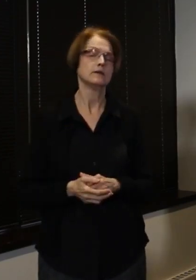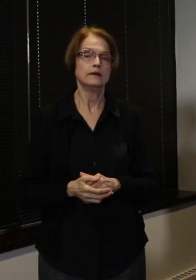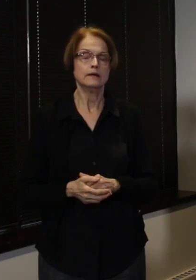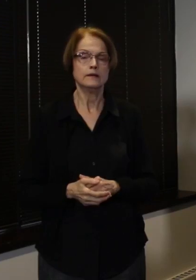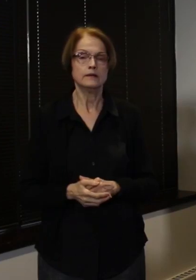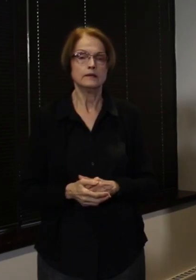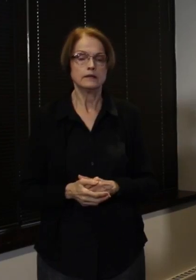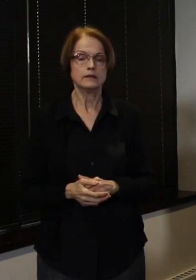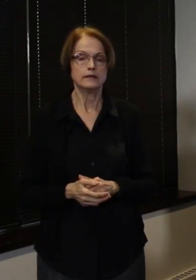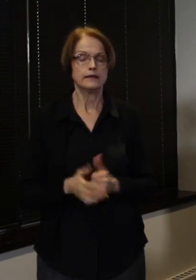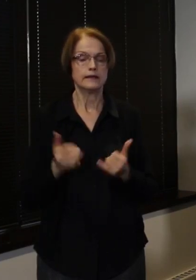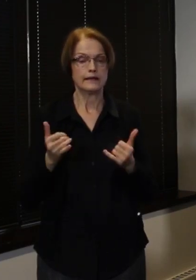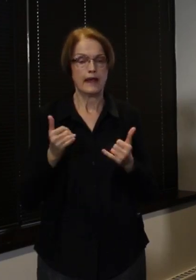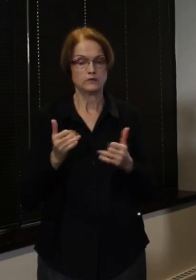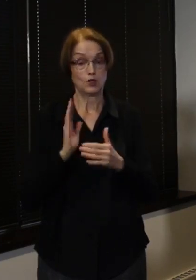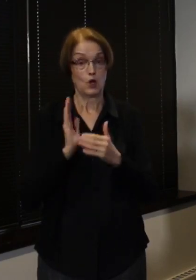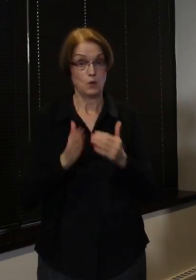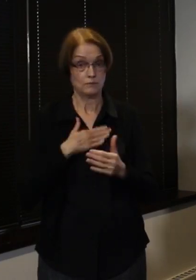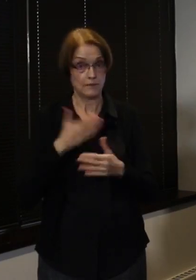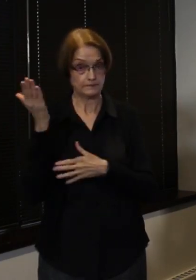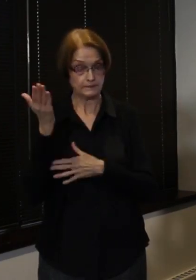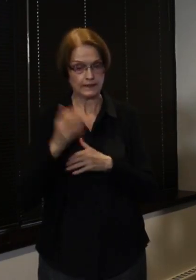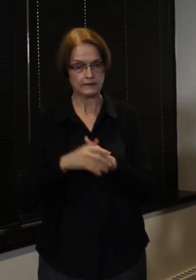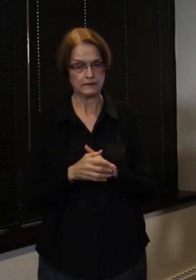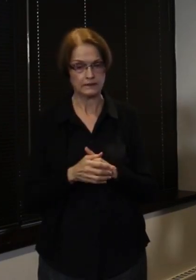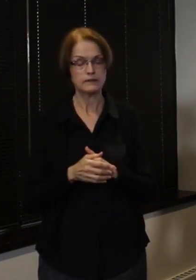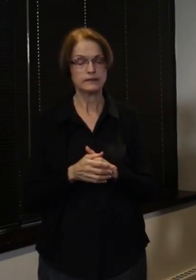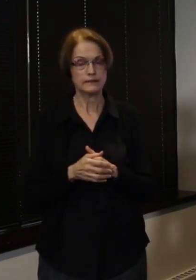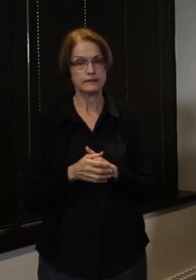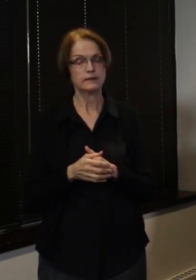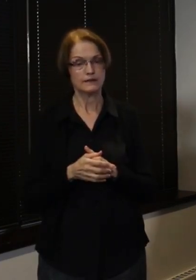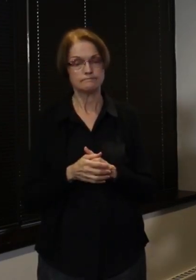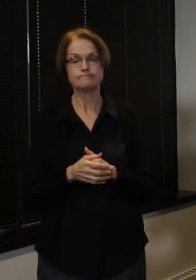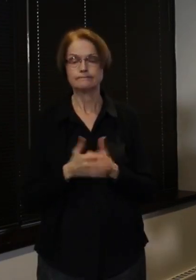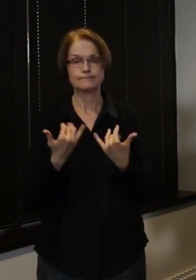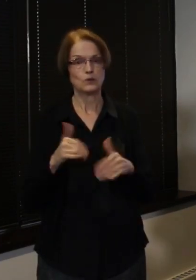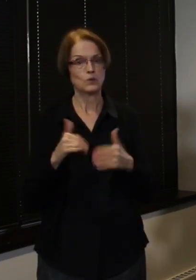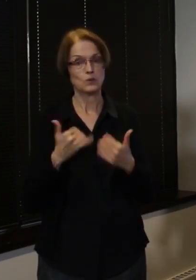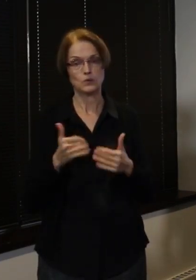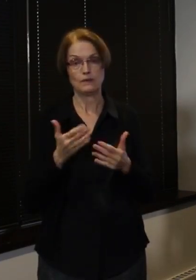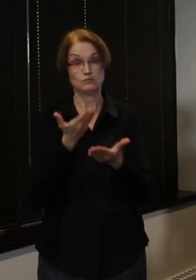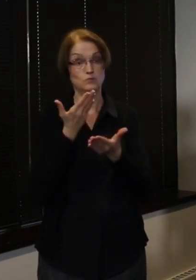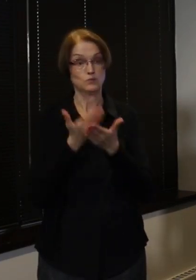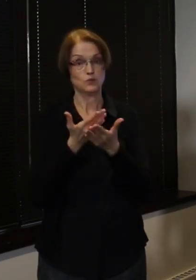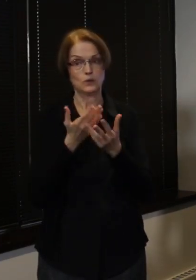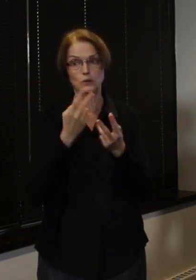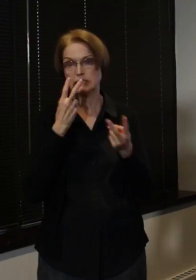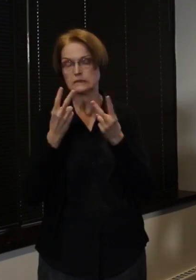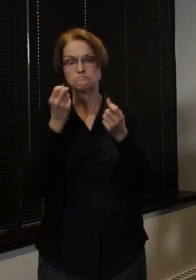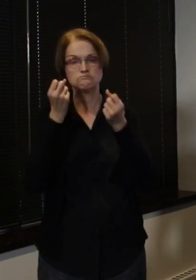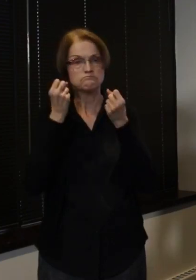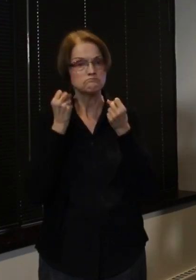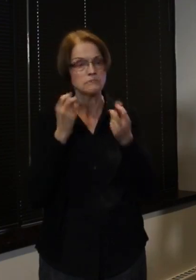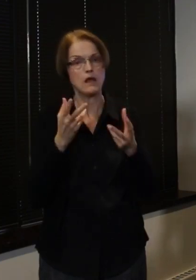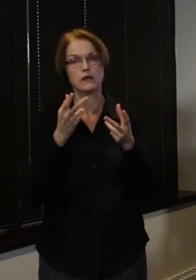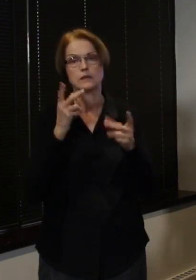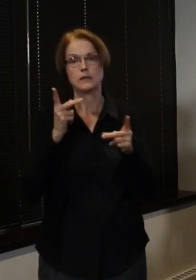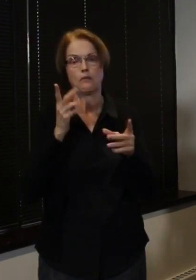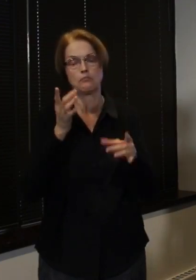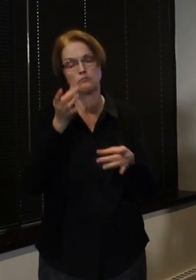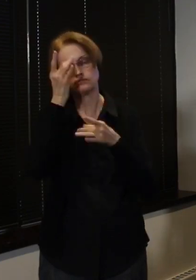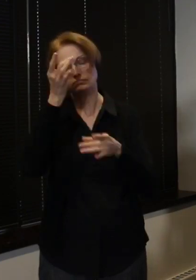So in conclusion, there's still a lot of cases that are popping up in our